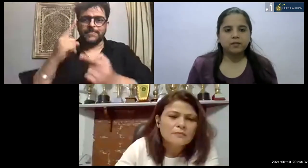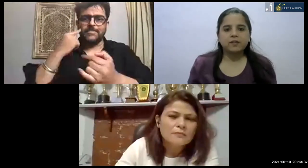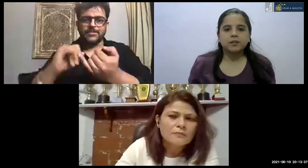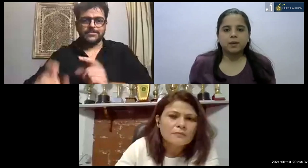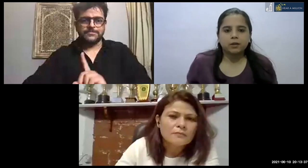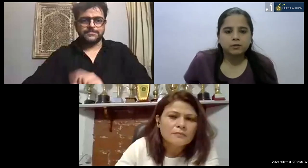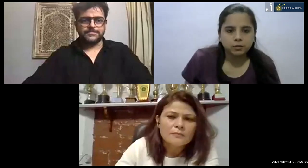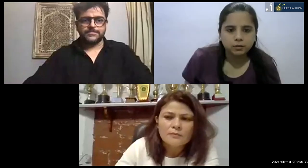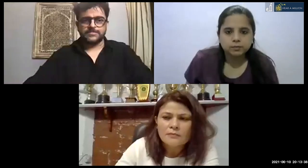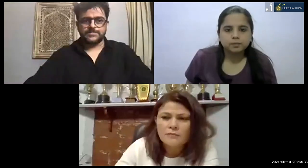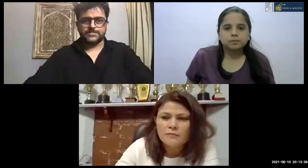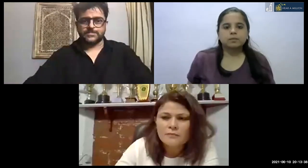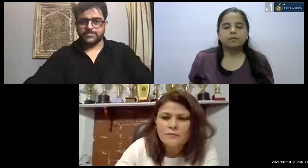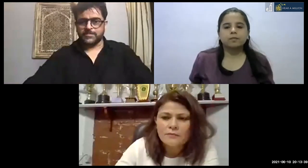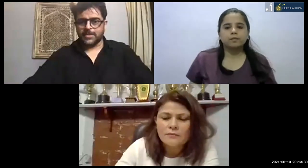Smart, can we have Smart also?